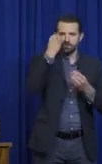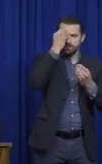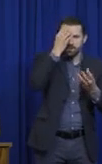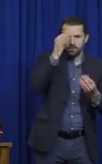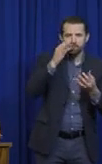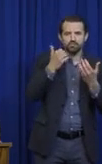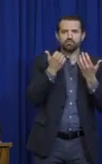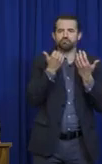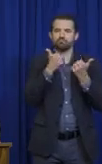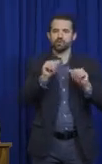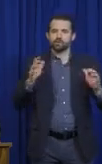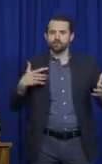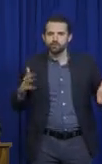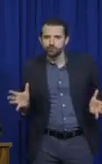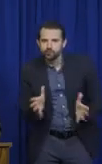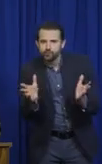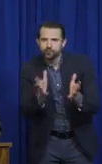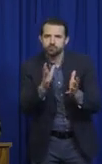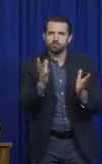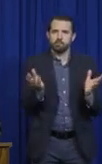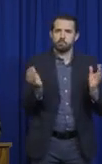workers with fit testing.